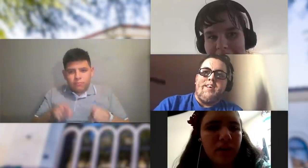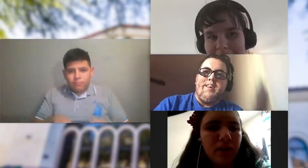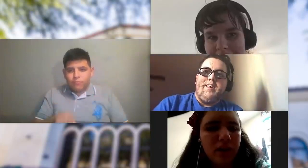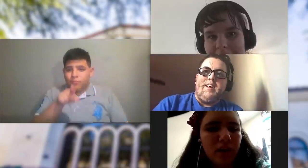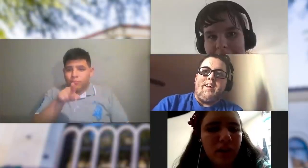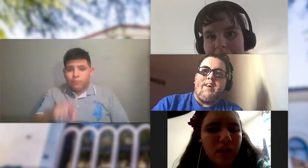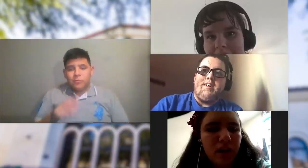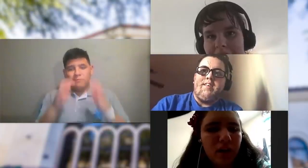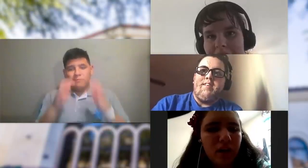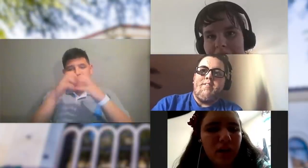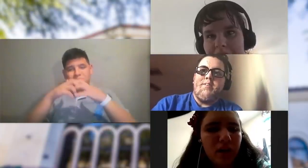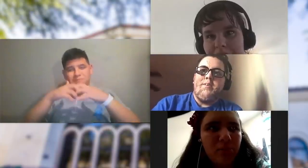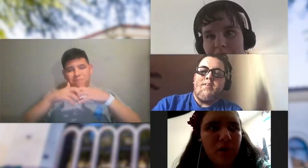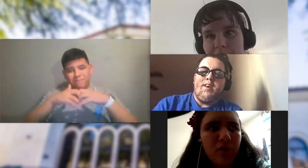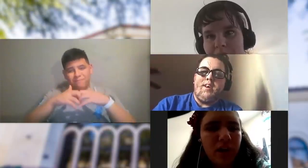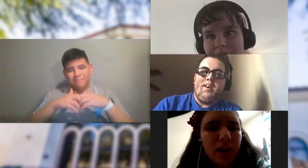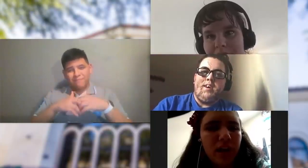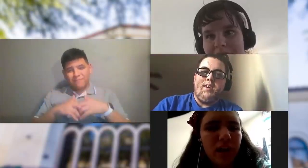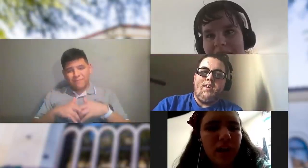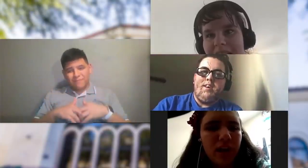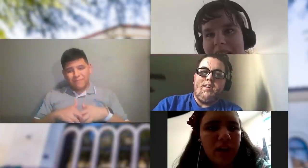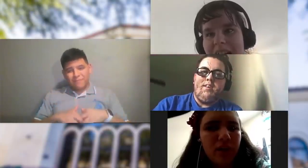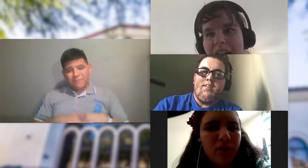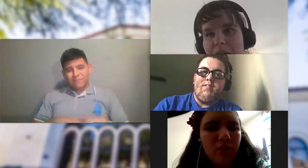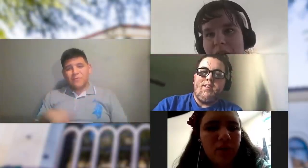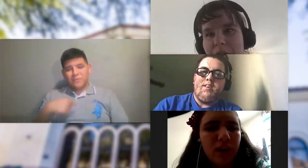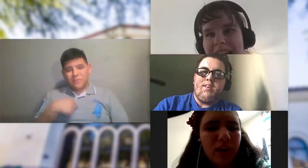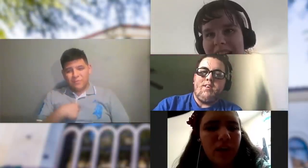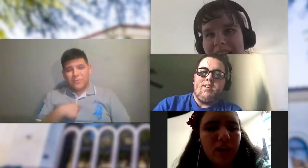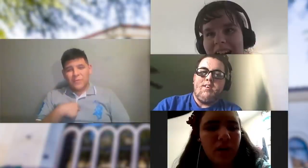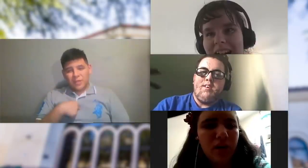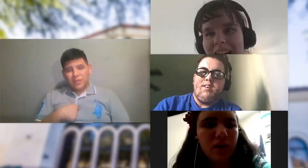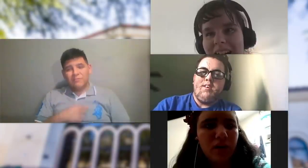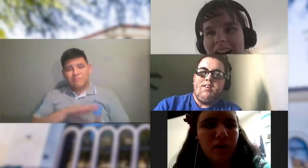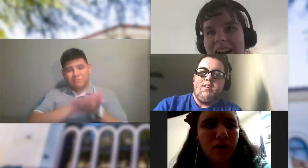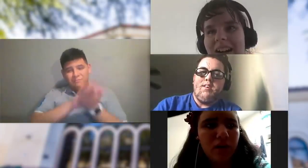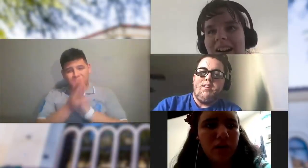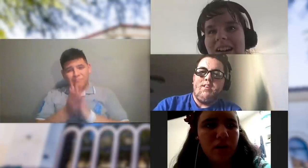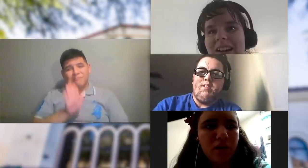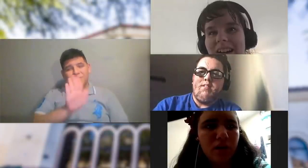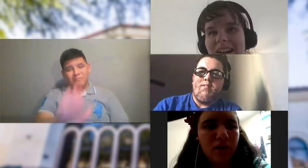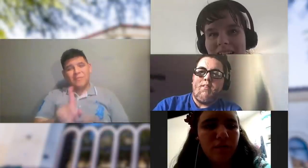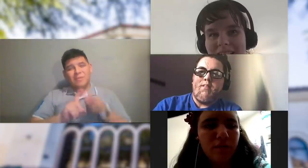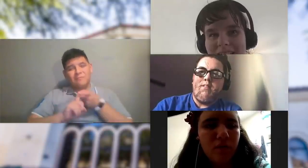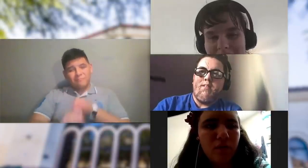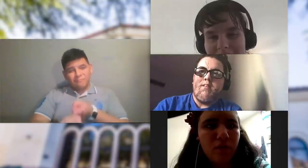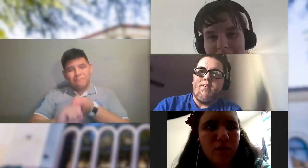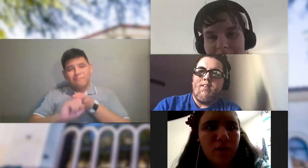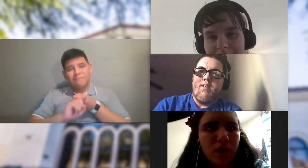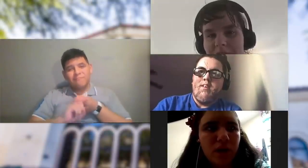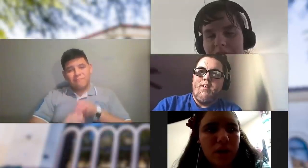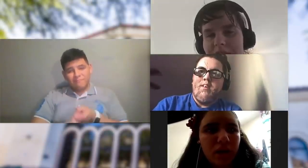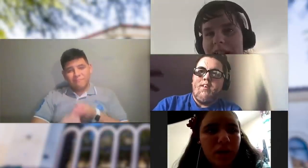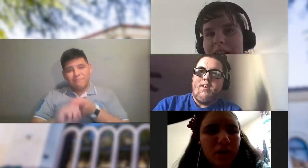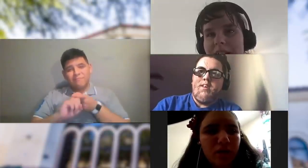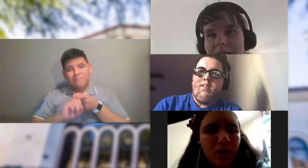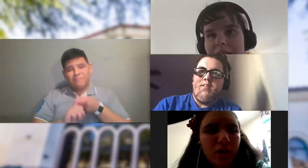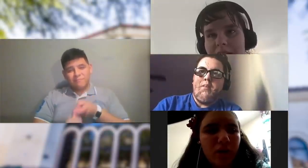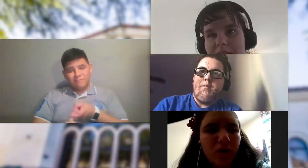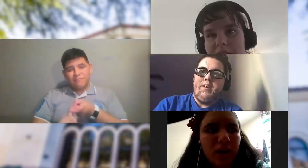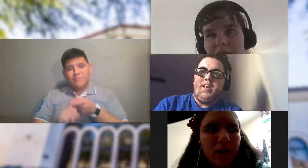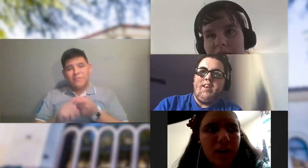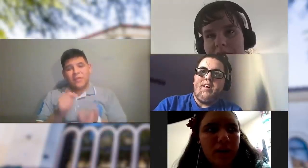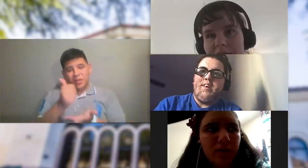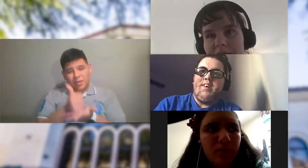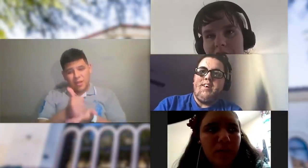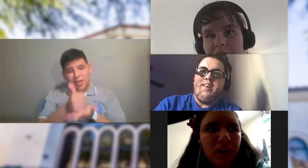friend. I'll help you carry on. For it